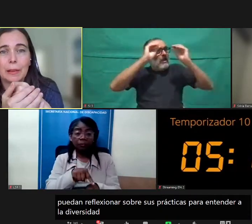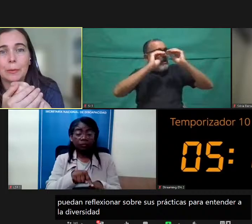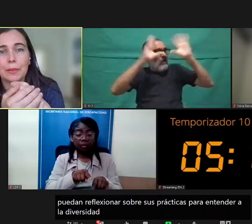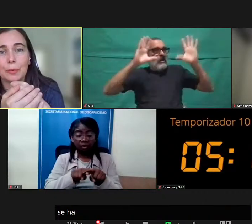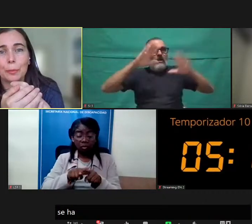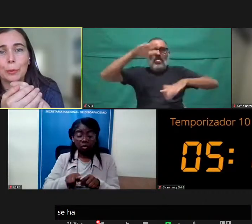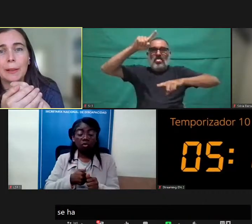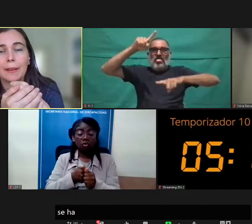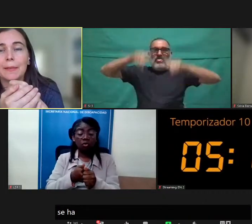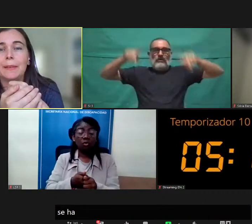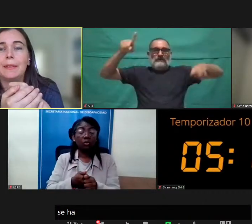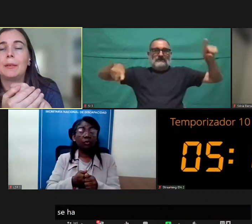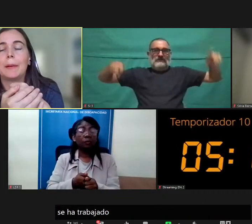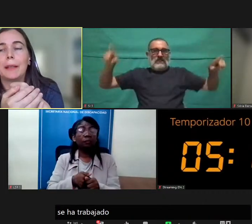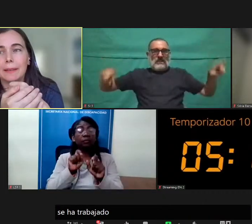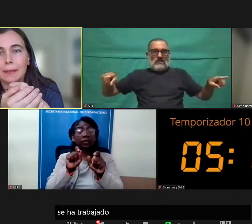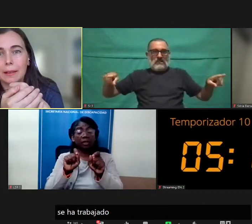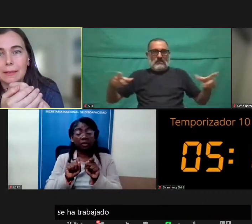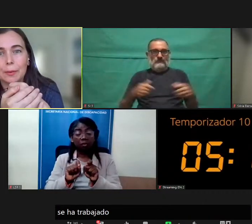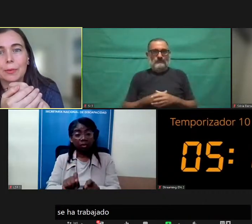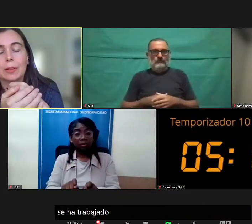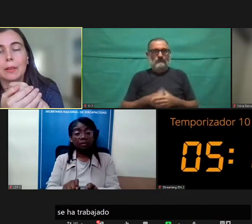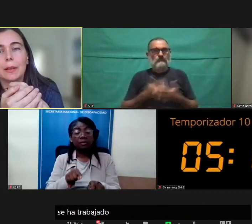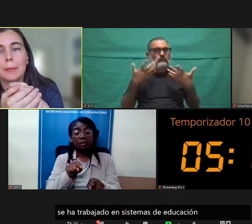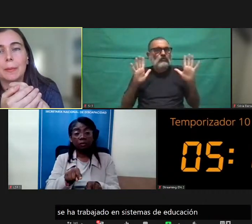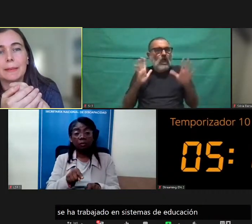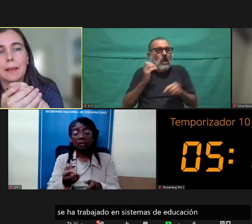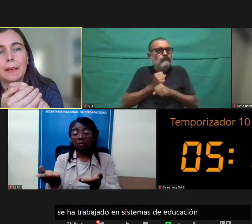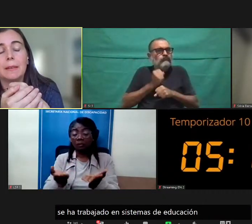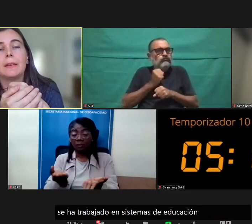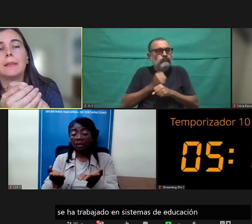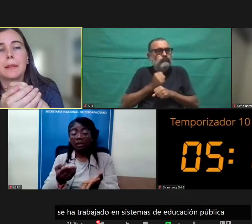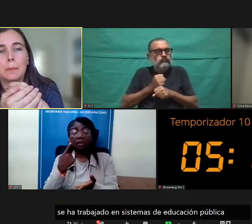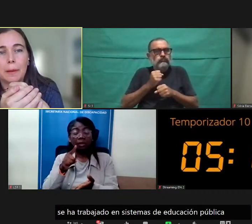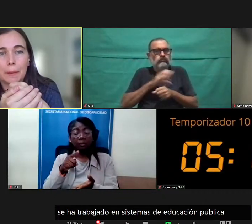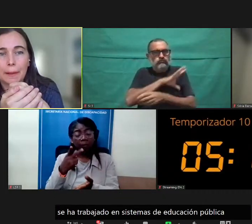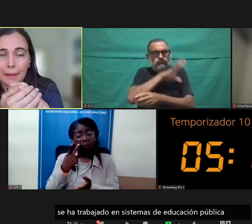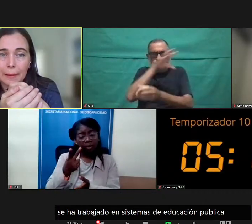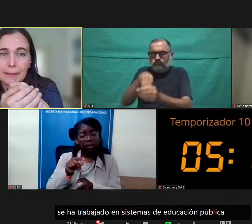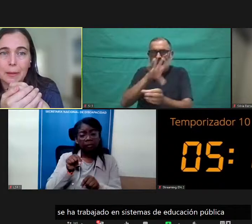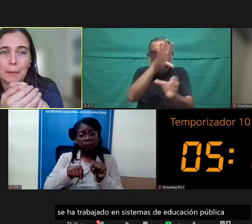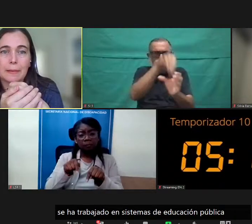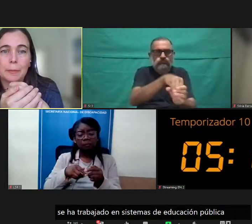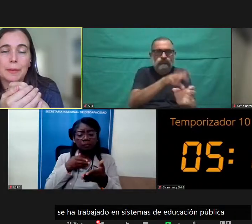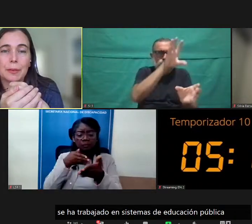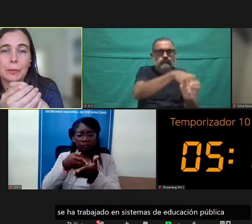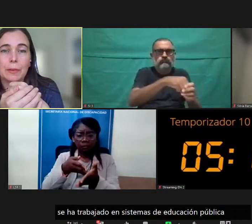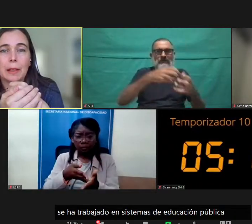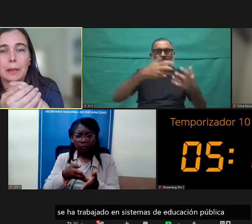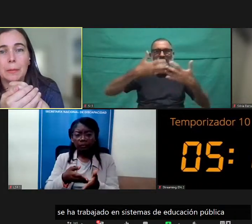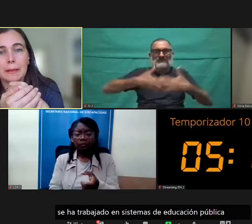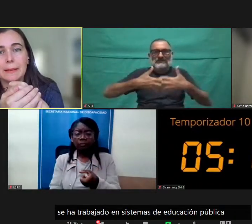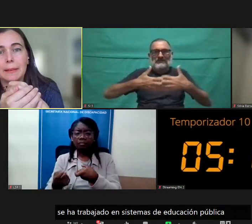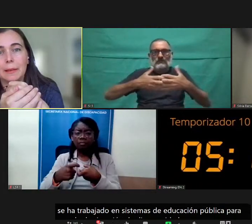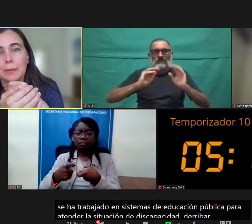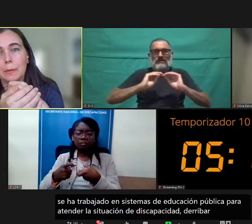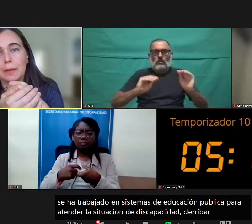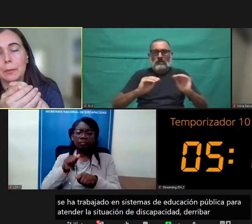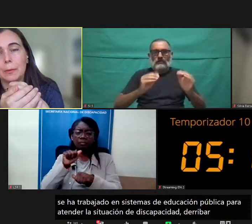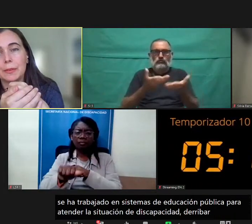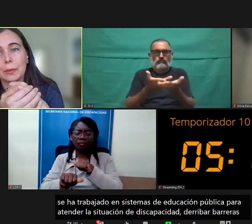especially spaces for articulation to be able to work on disabilities too